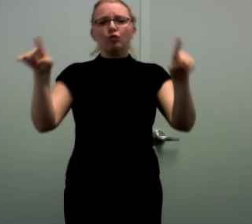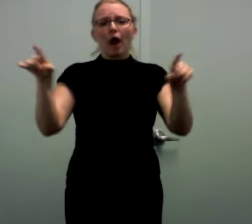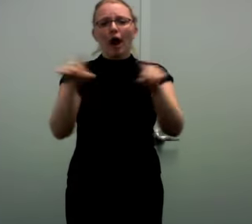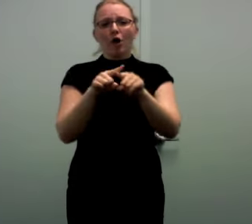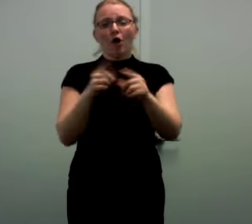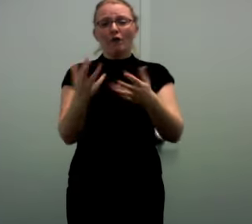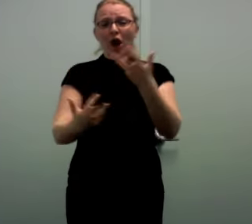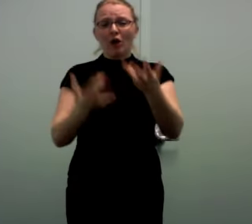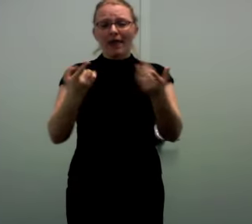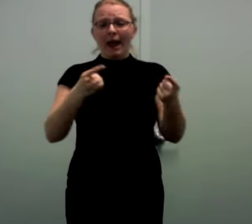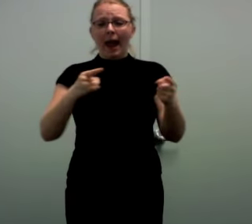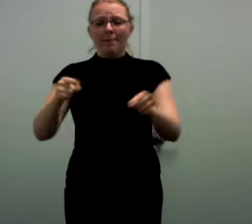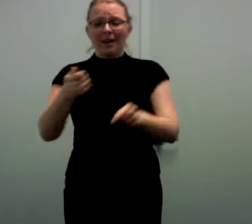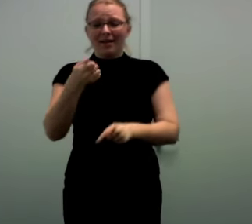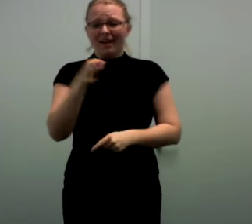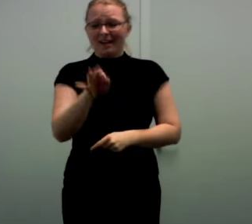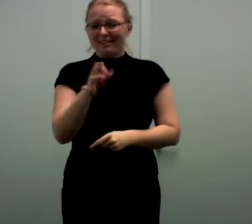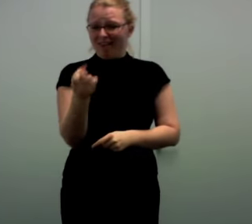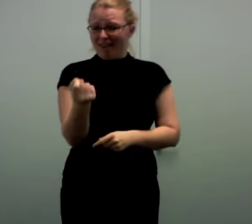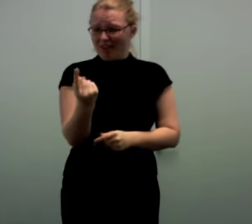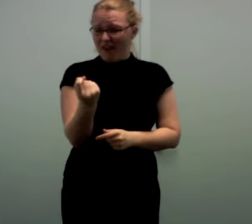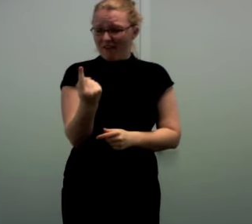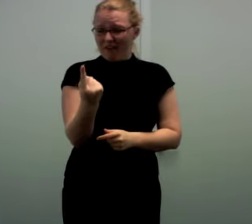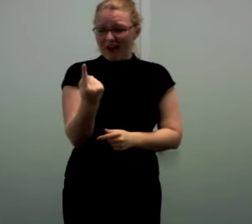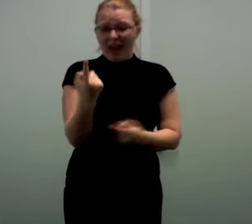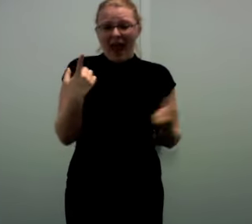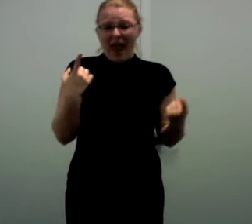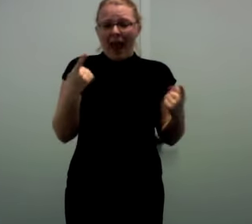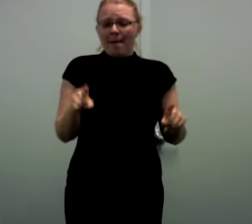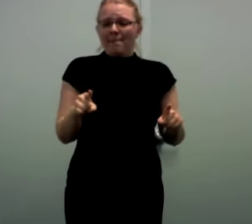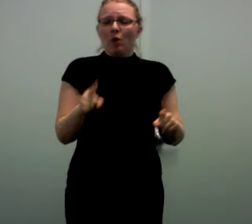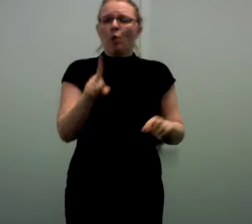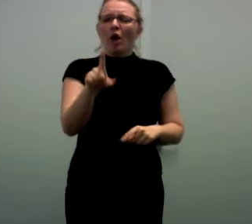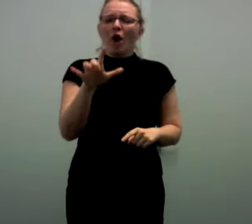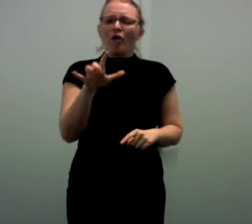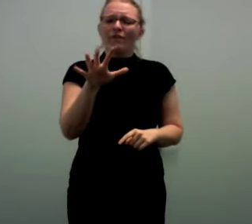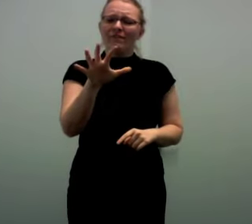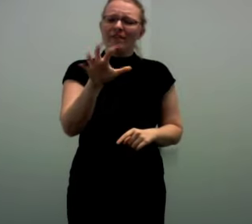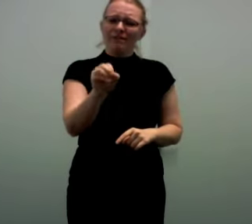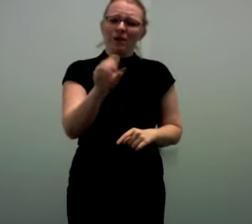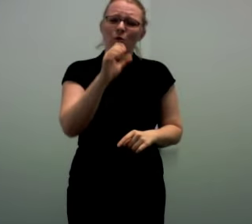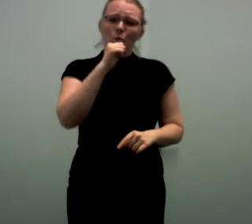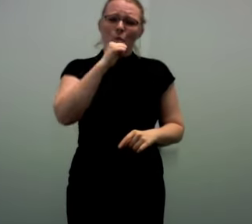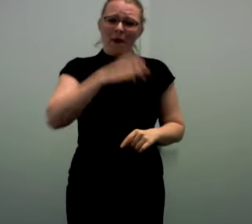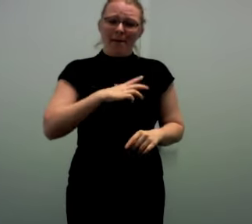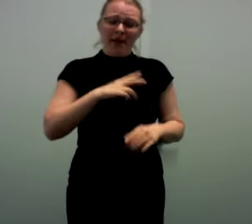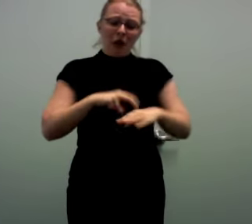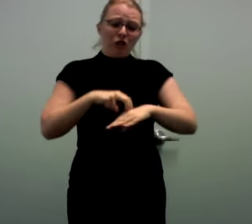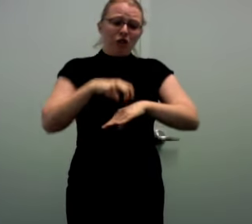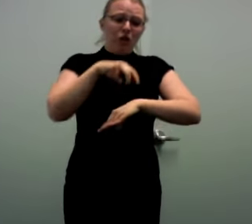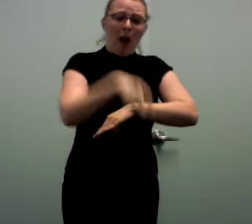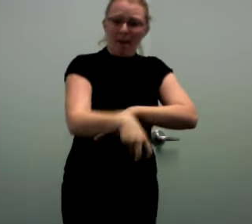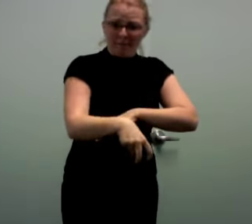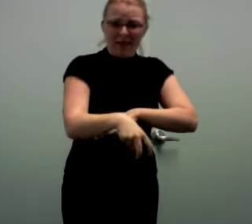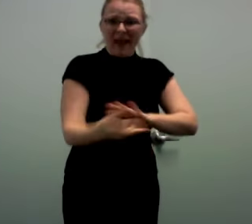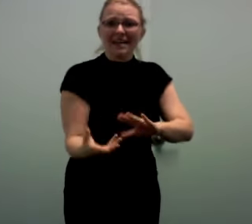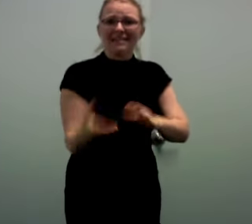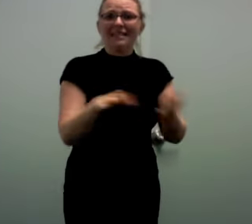1911 ended up with 150 women jumping to their deaths because